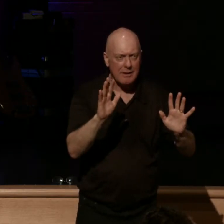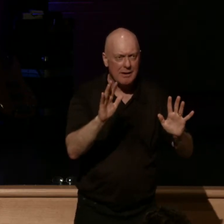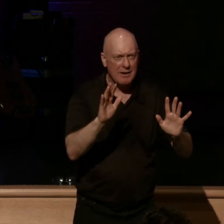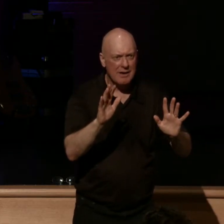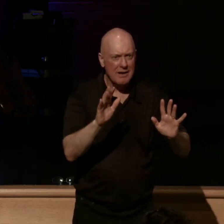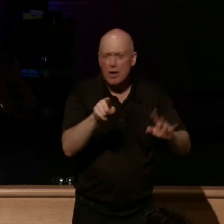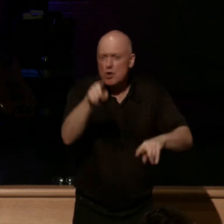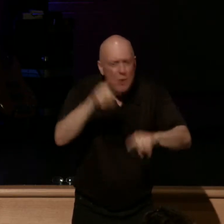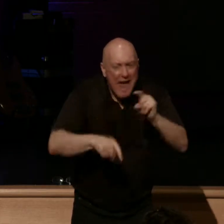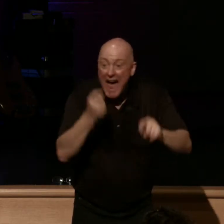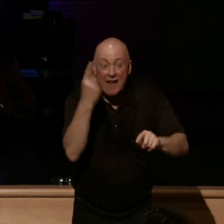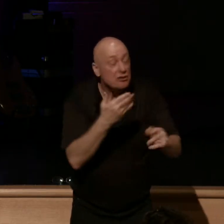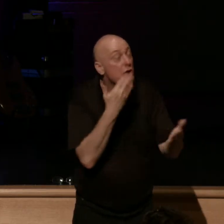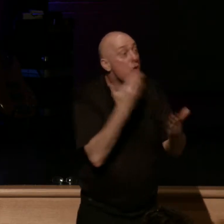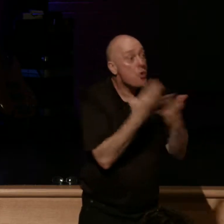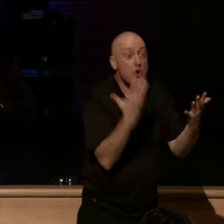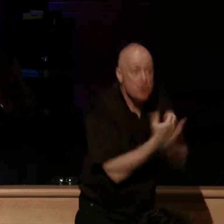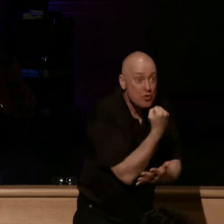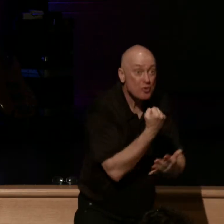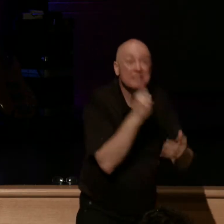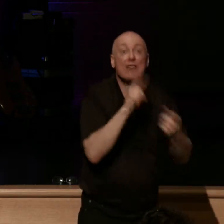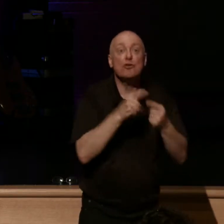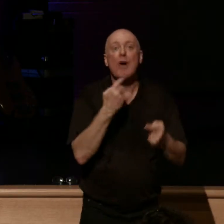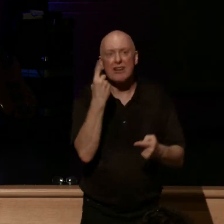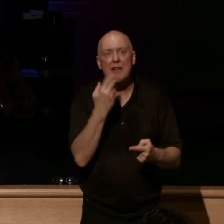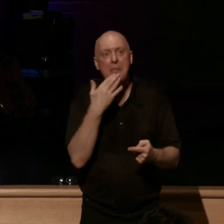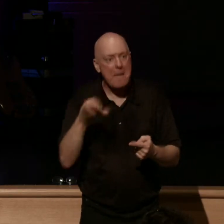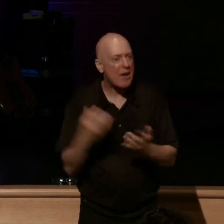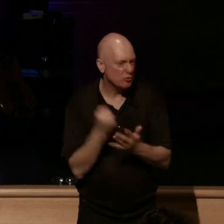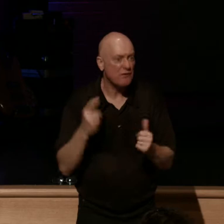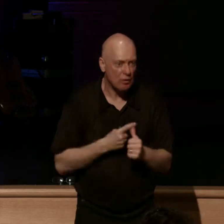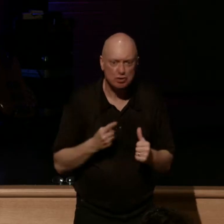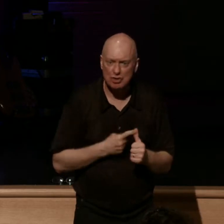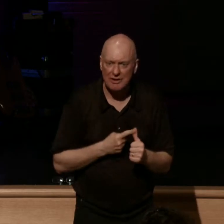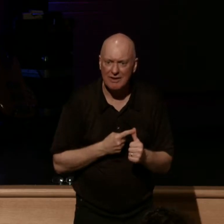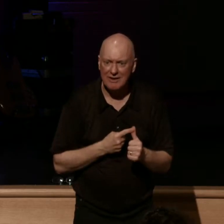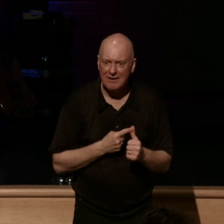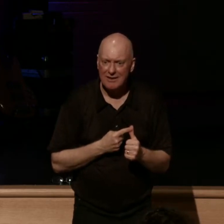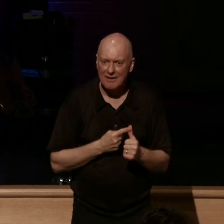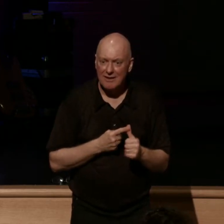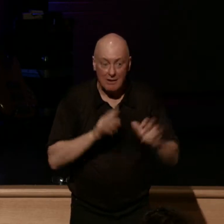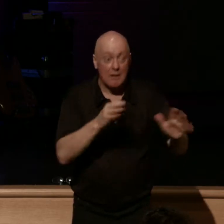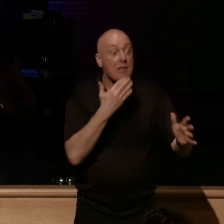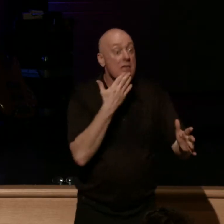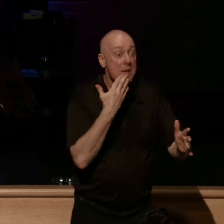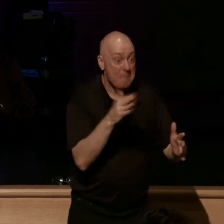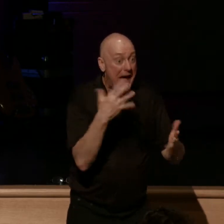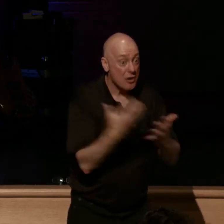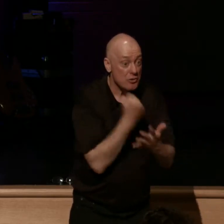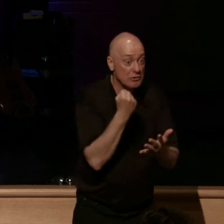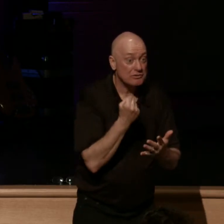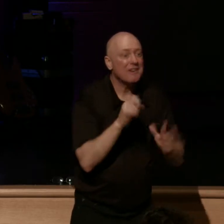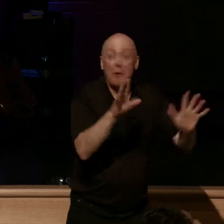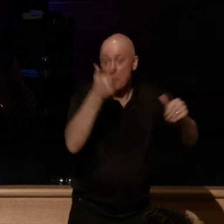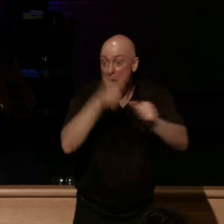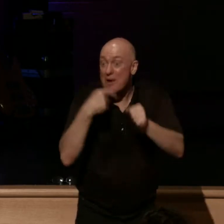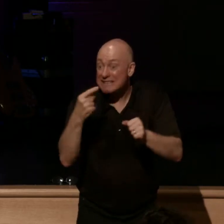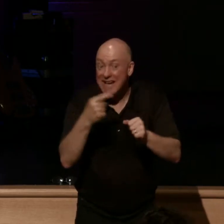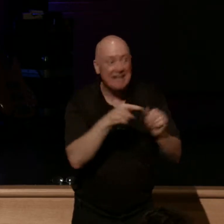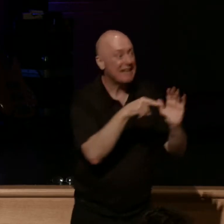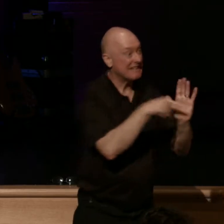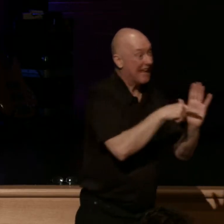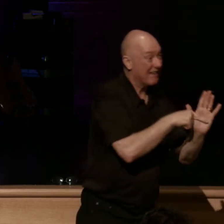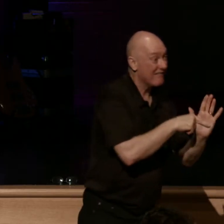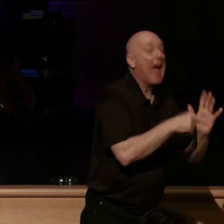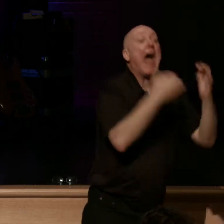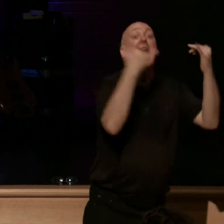you can't understand the good news of the gospel until you understand the bad news. And that's the bad news. I told you we're going to start negative, get positive, and now we got negative, but now